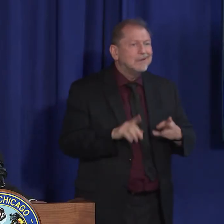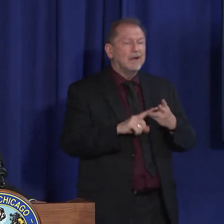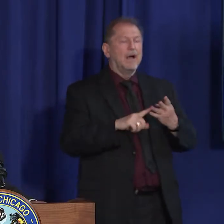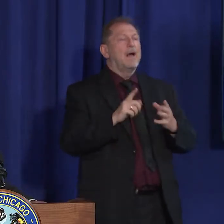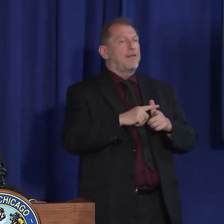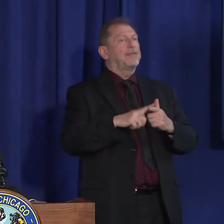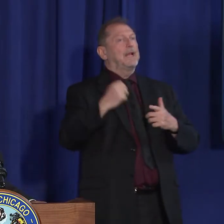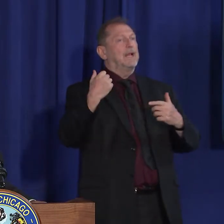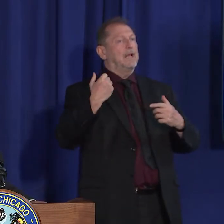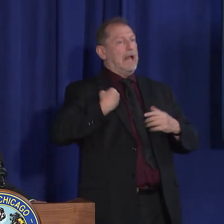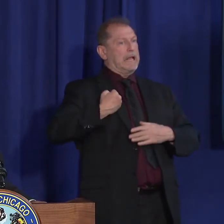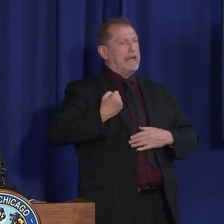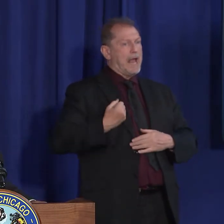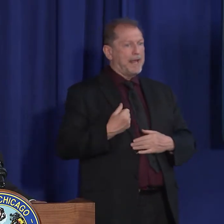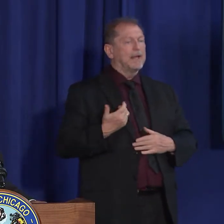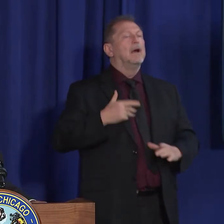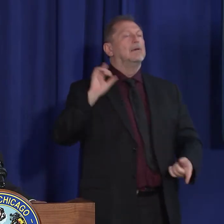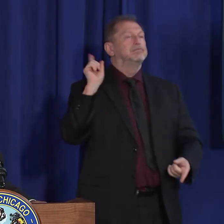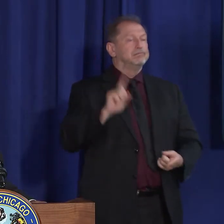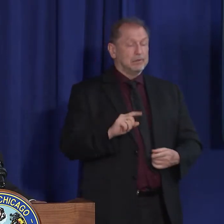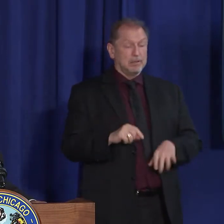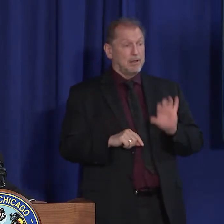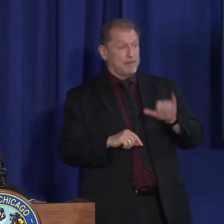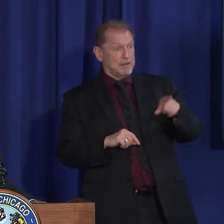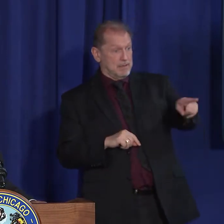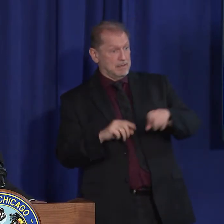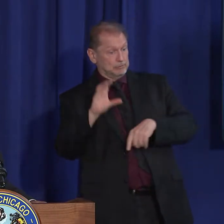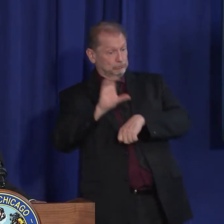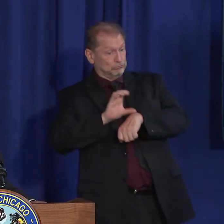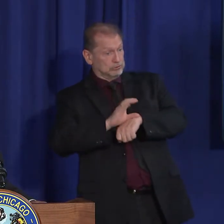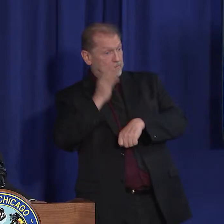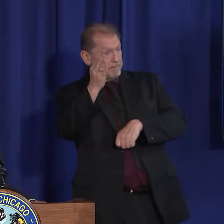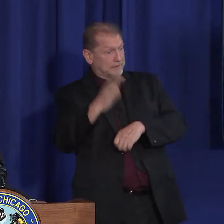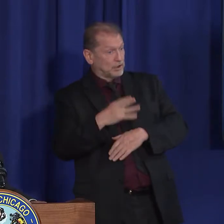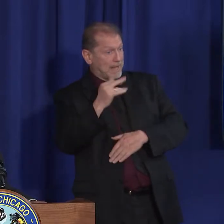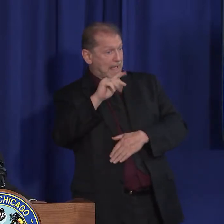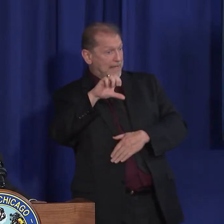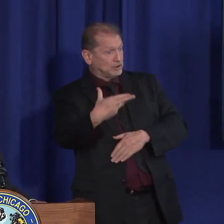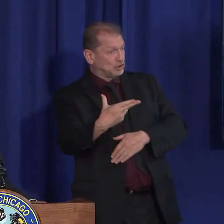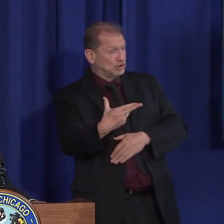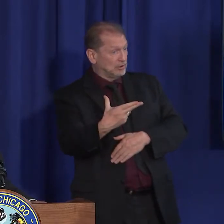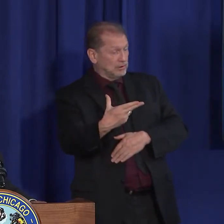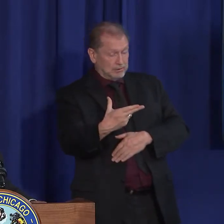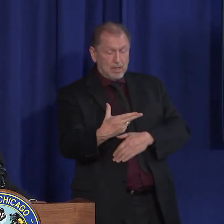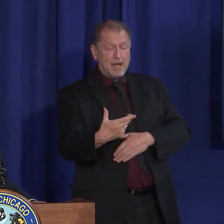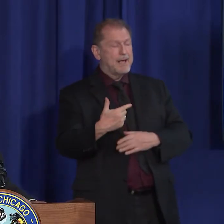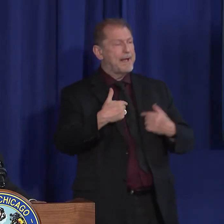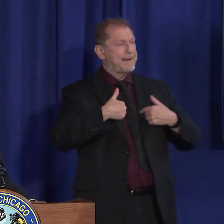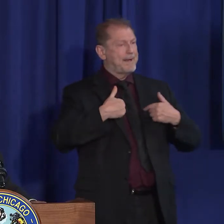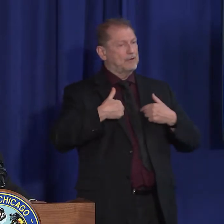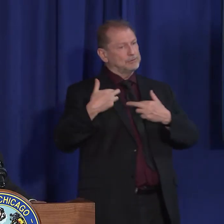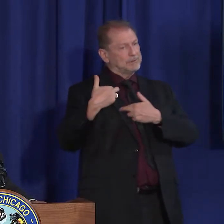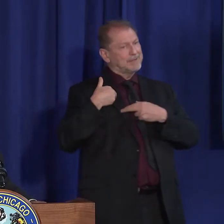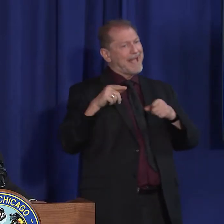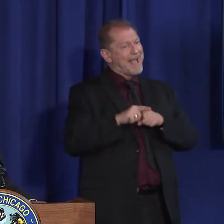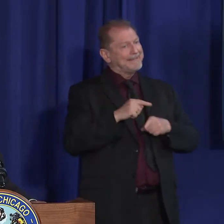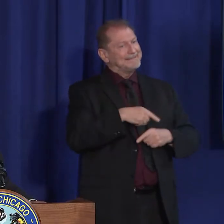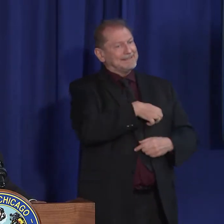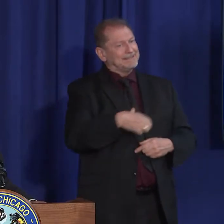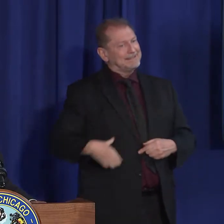again, I have a great deal of respect for Pastor Hatch, but I, as the mayor, I've got to do everything possible to keep people